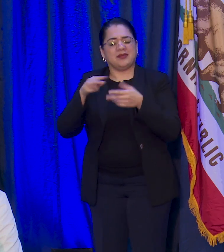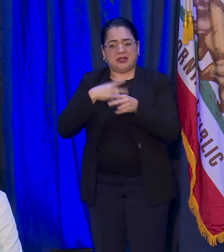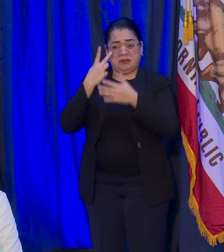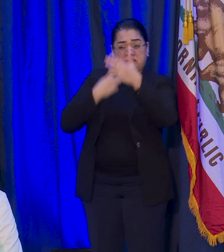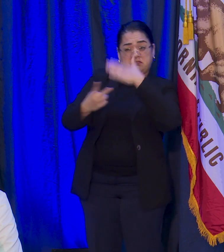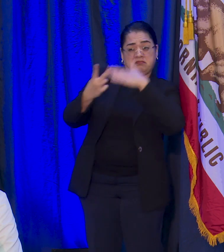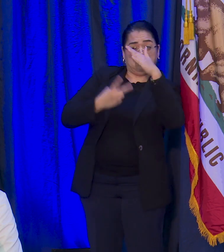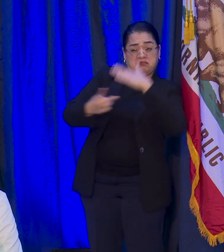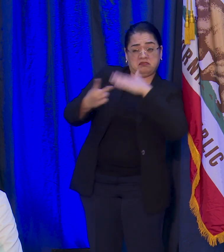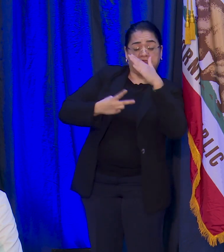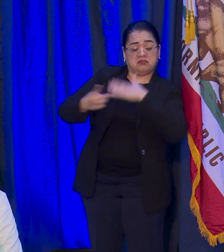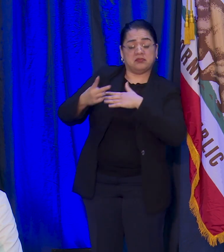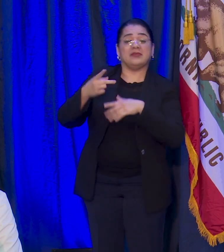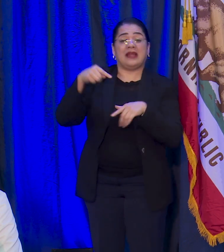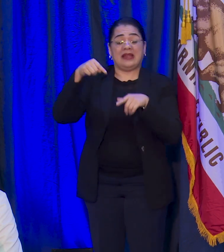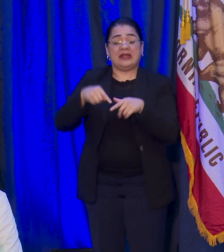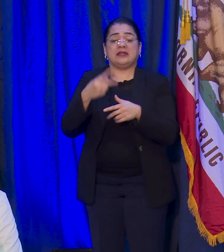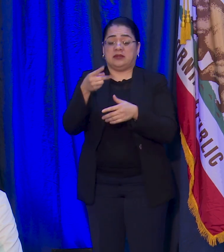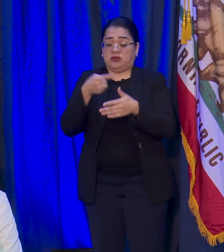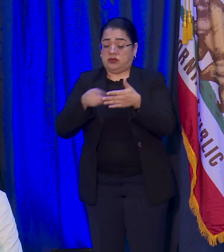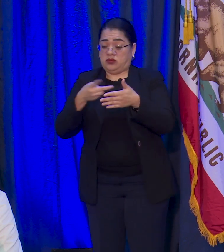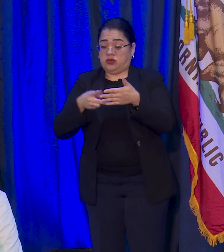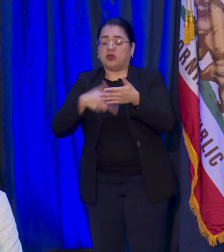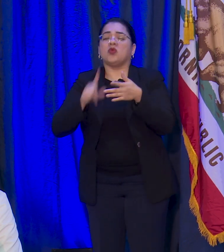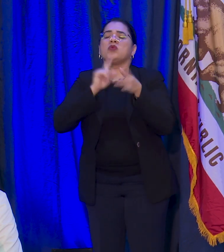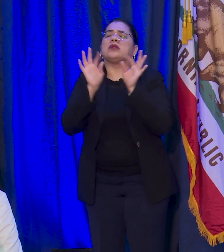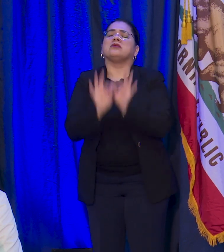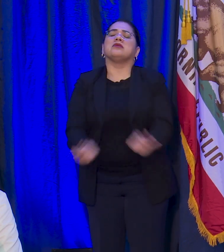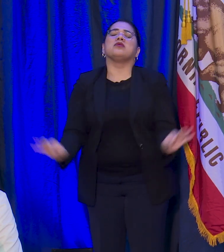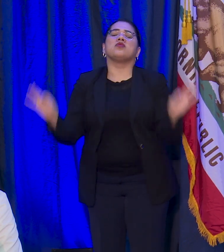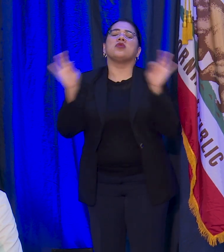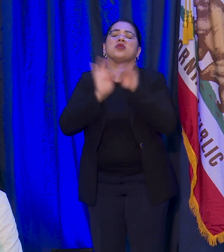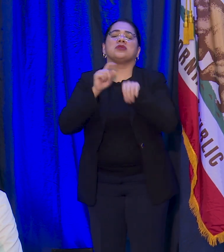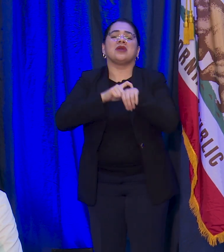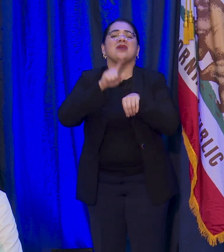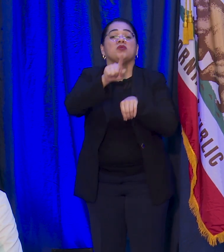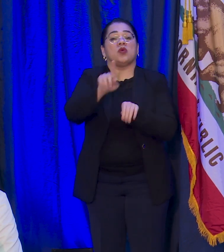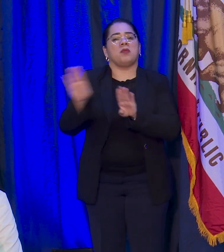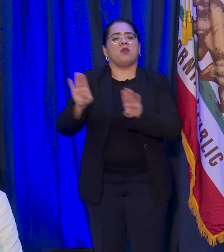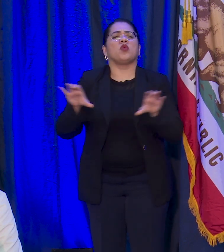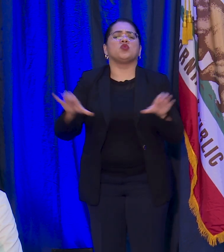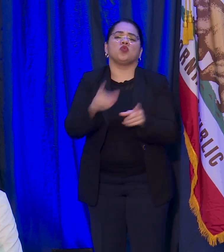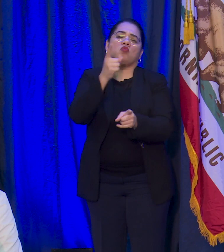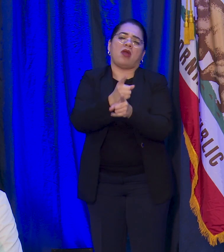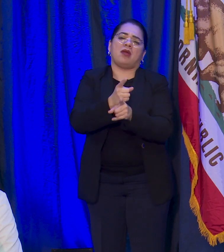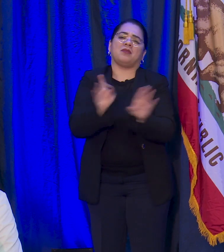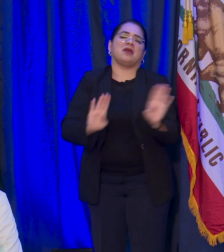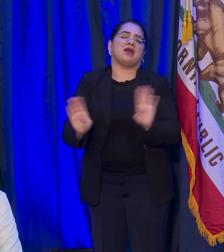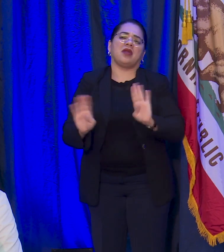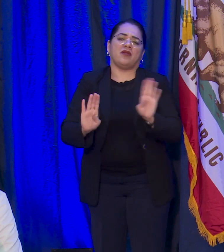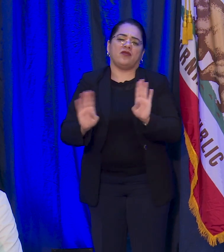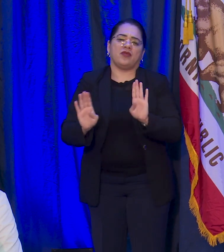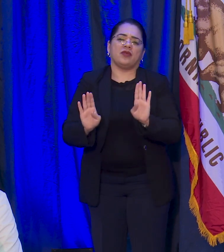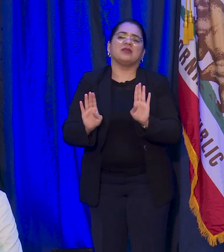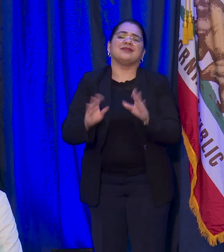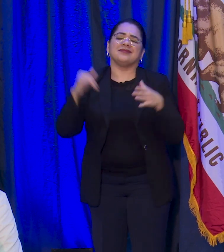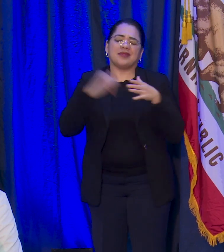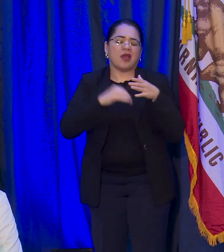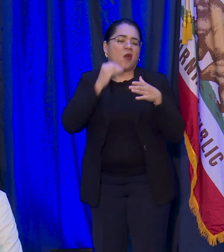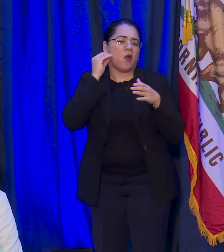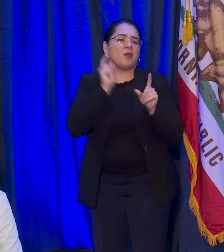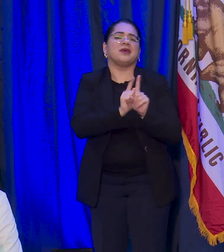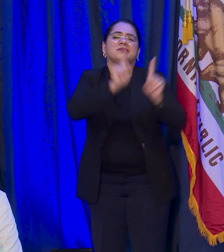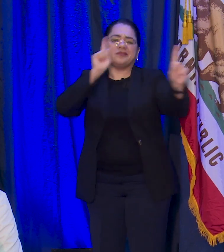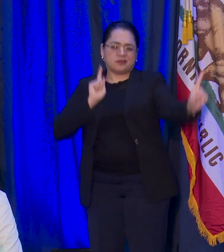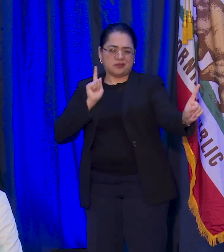2 to 3 weeks as critical times to do the right thing. So please do the right thing. And then the last thing I